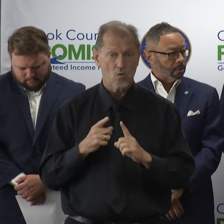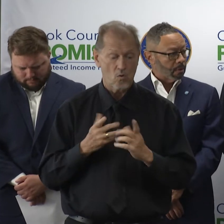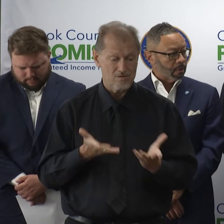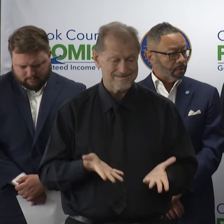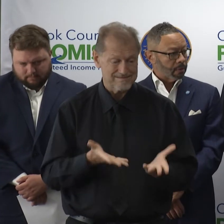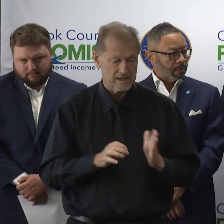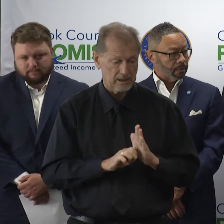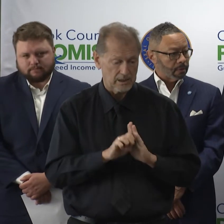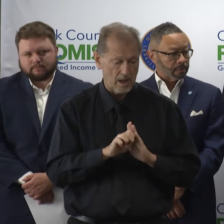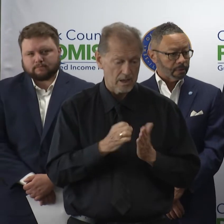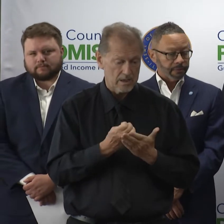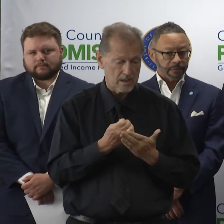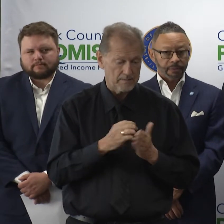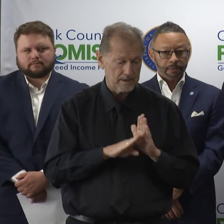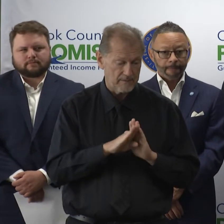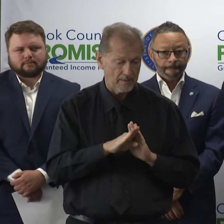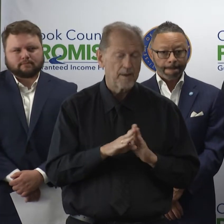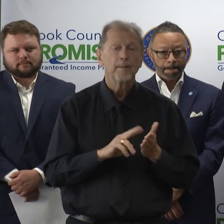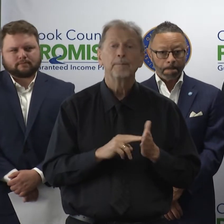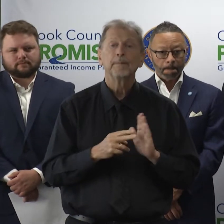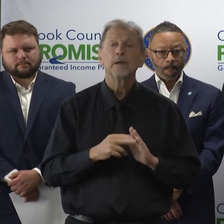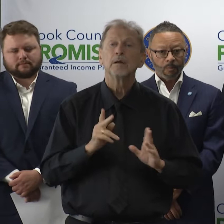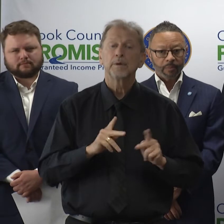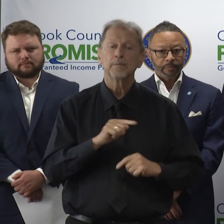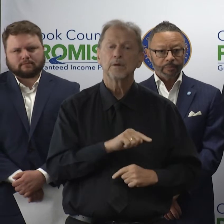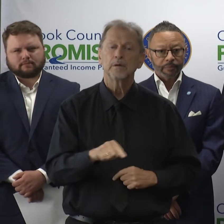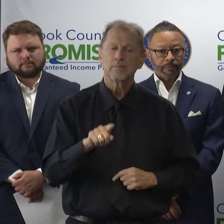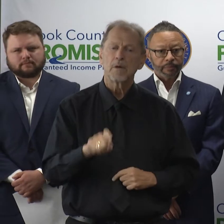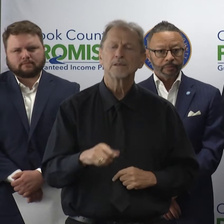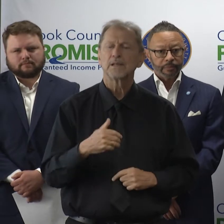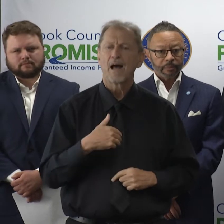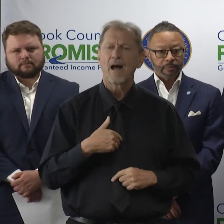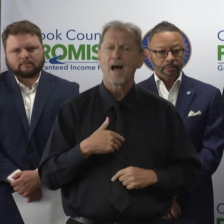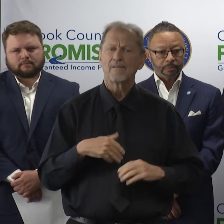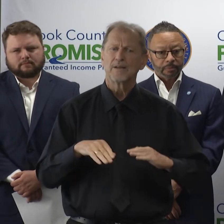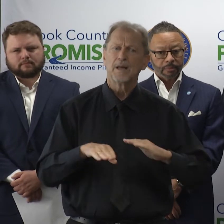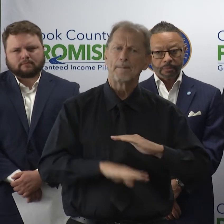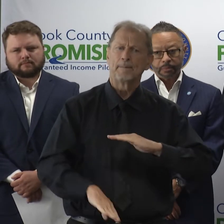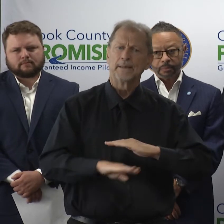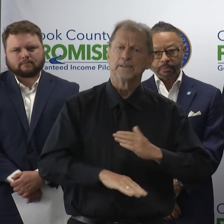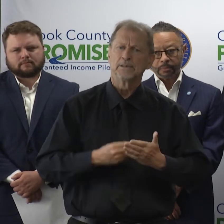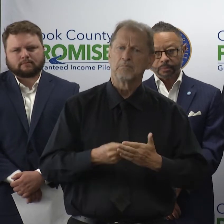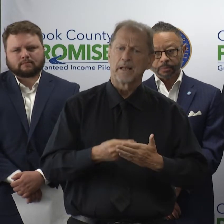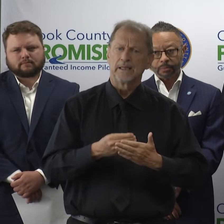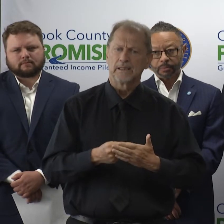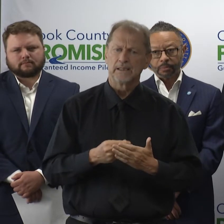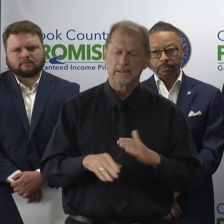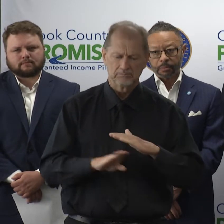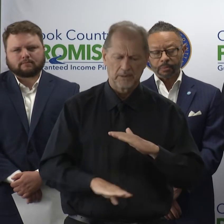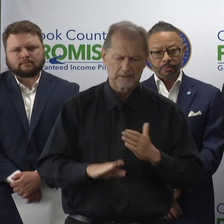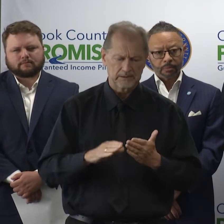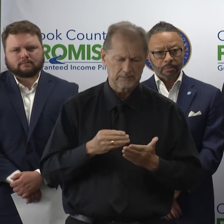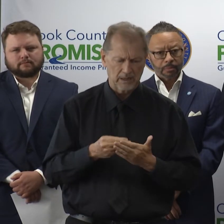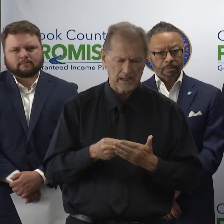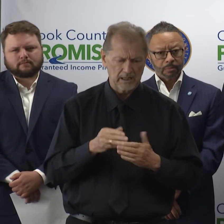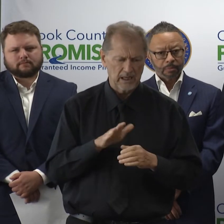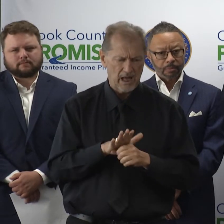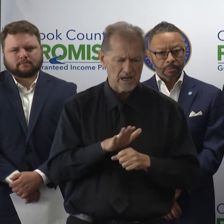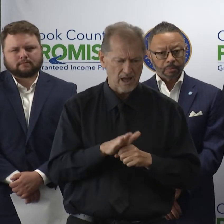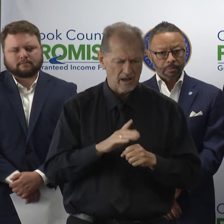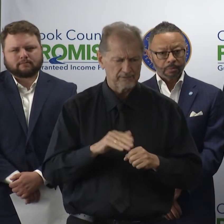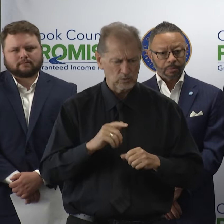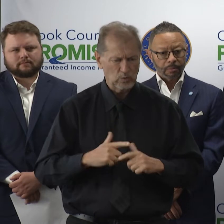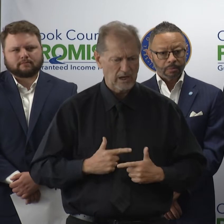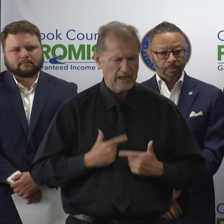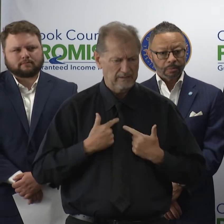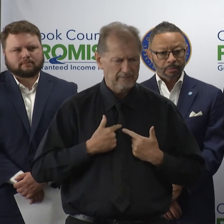critical that residents in Cook County have a level of economic stability on which to stand. So I'm very excited to